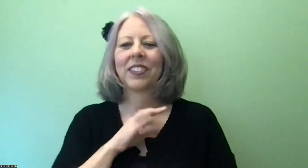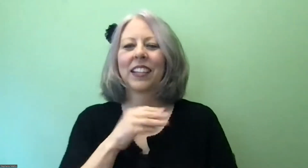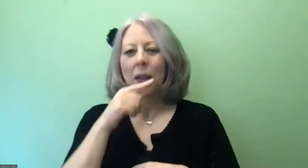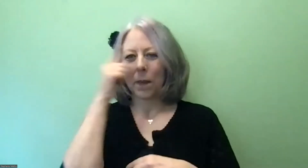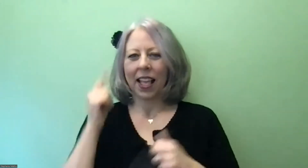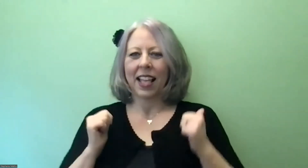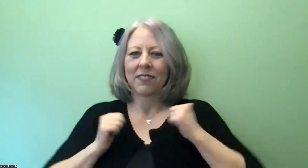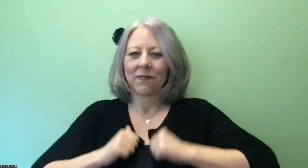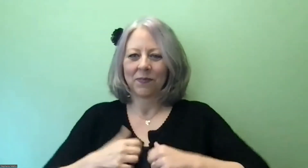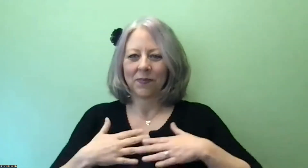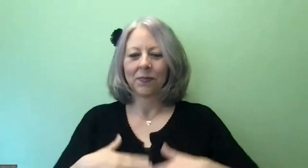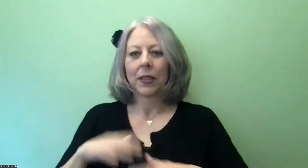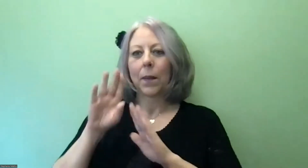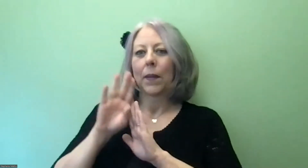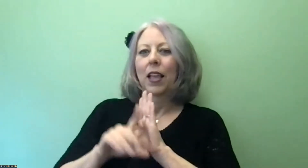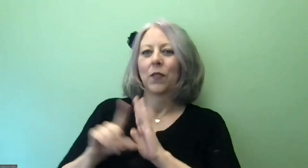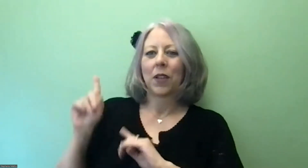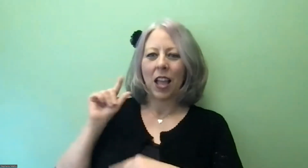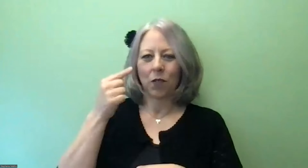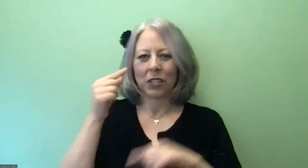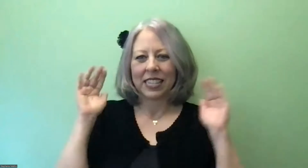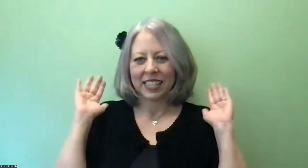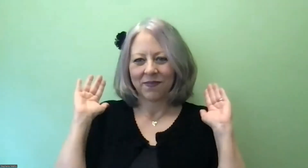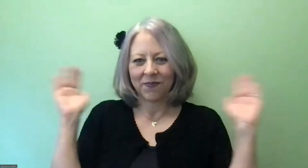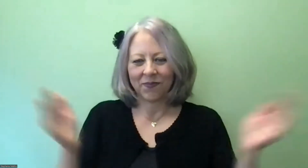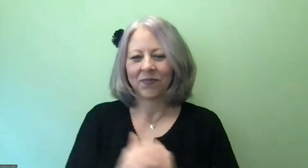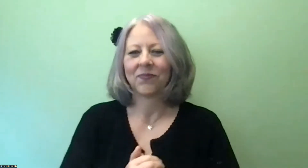a necklace with a heart on it, and a black cardigan jacket.